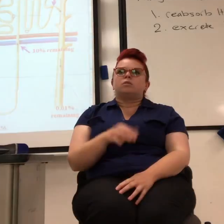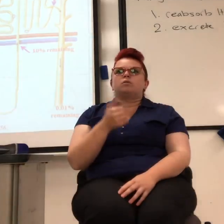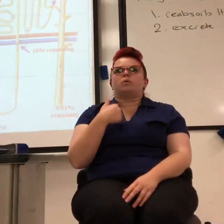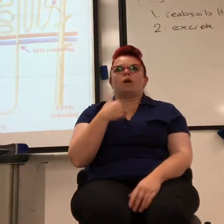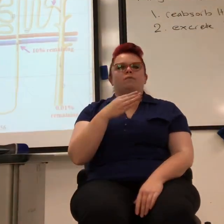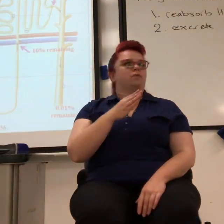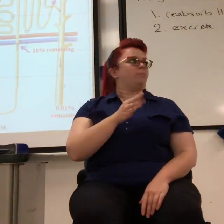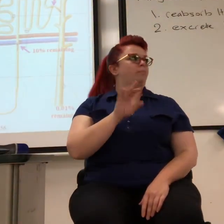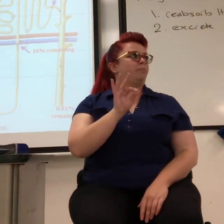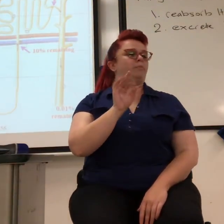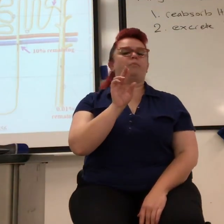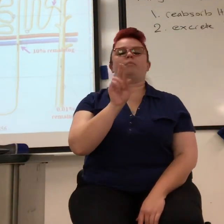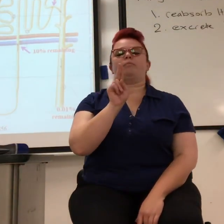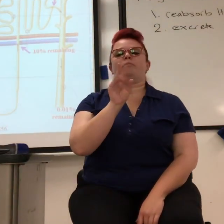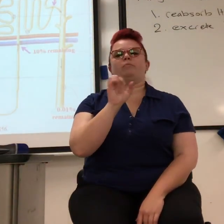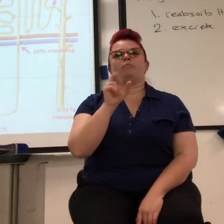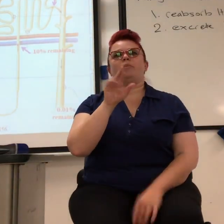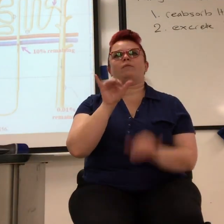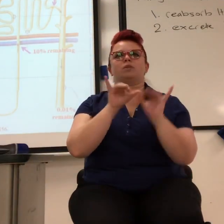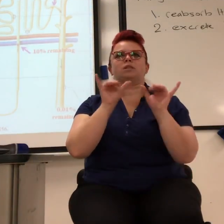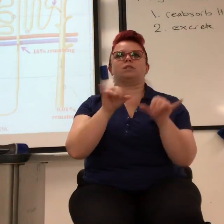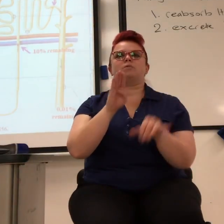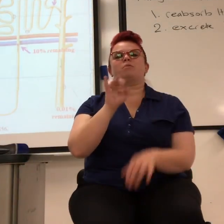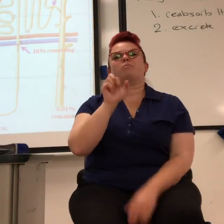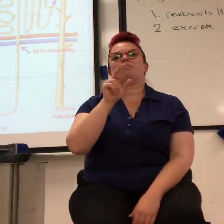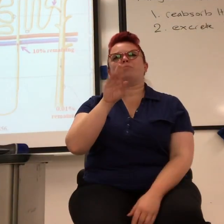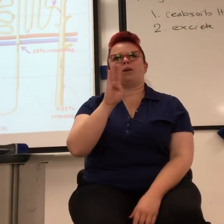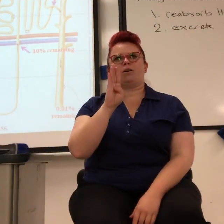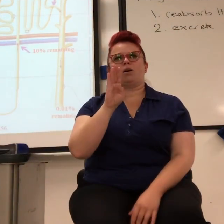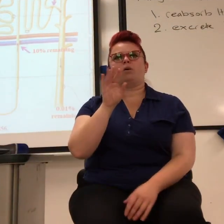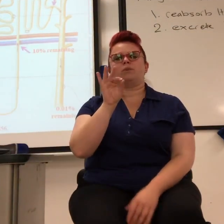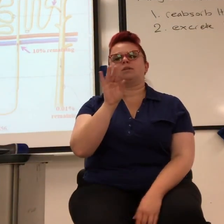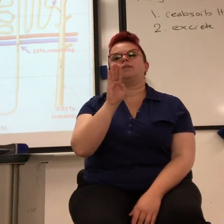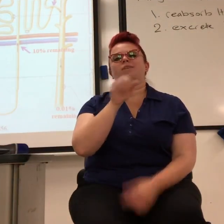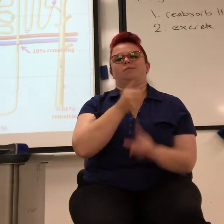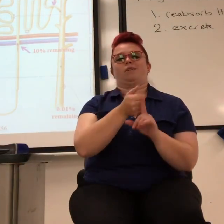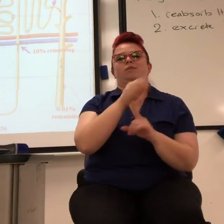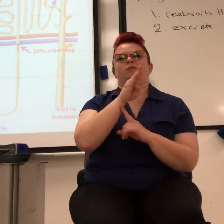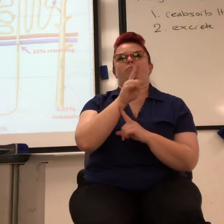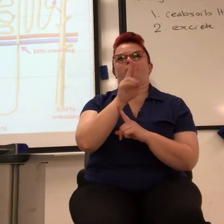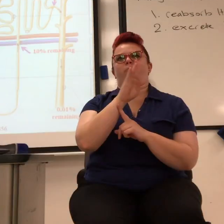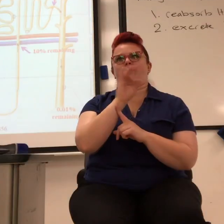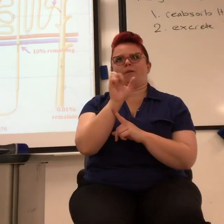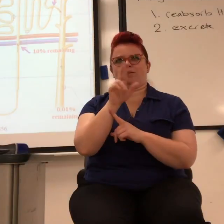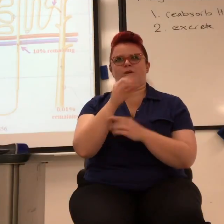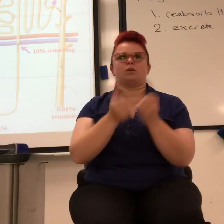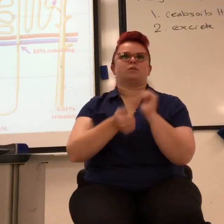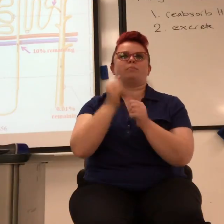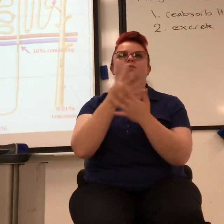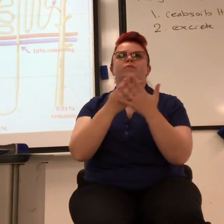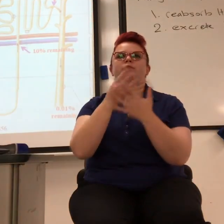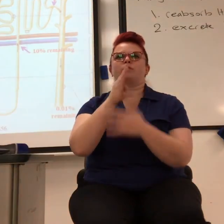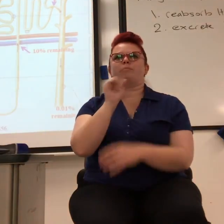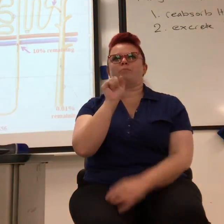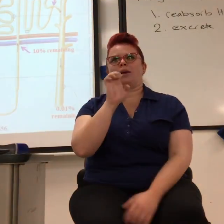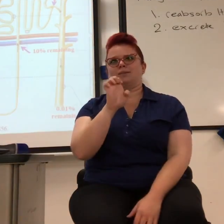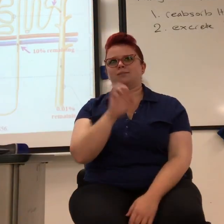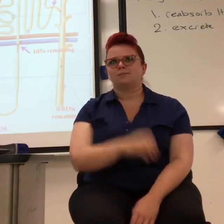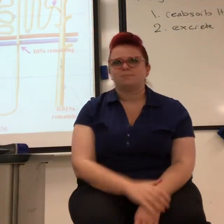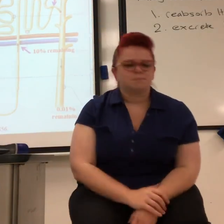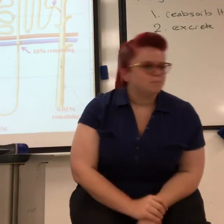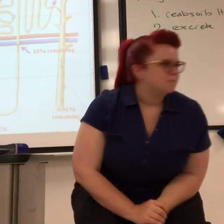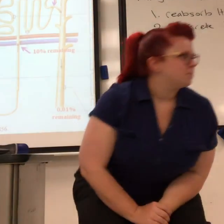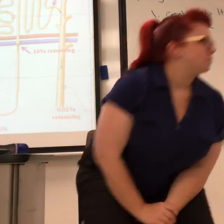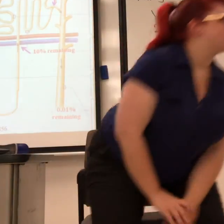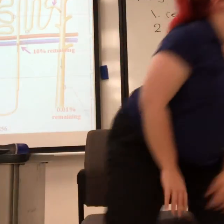and bicarb's one of them. It's the most filtered base. Okay, I just put a number to it there. You don't have to know that number,